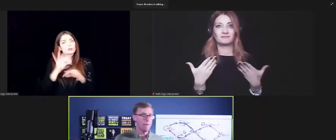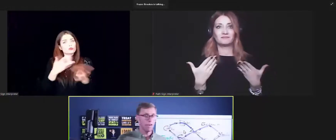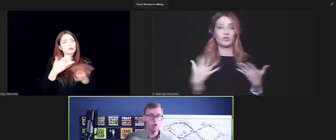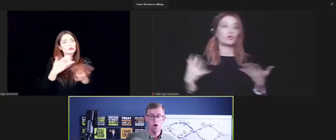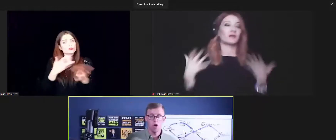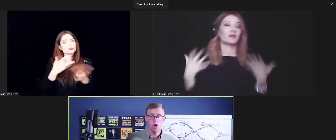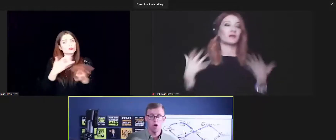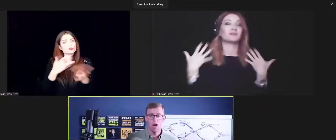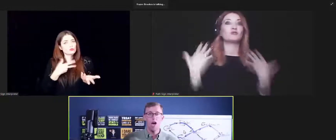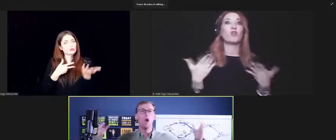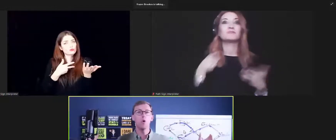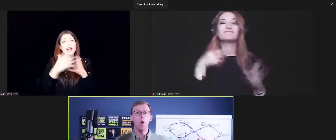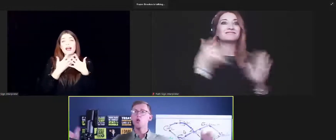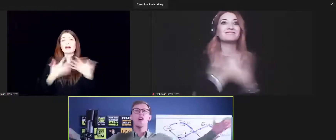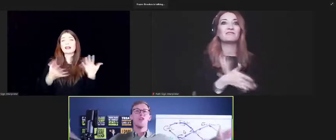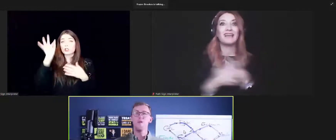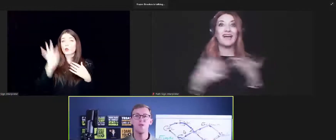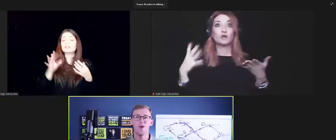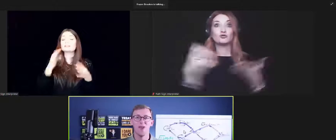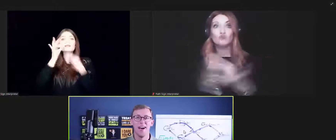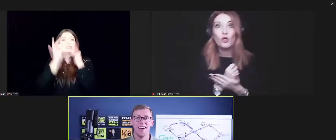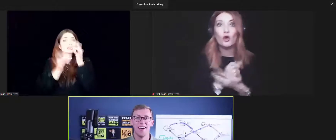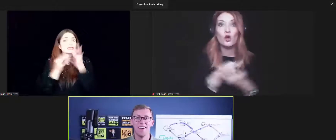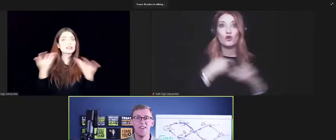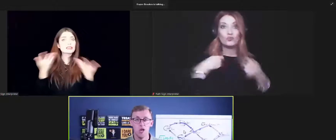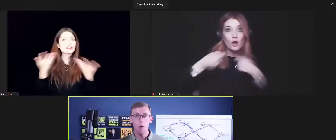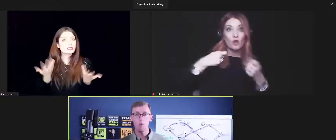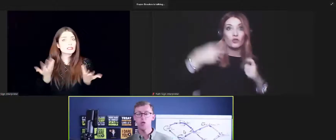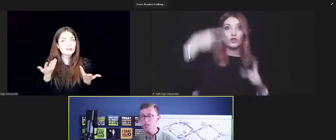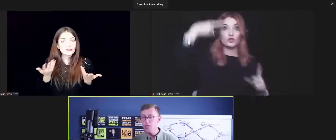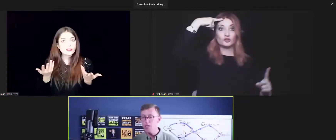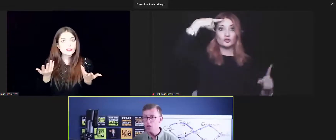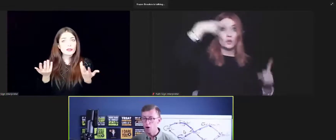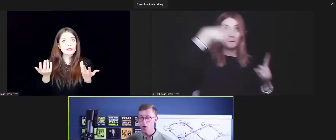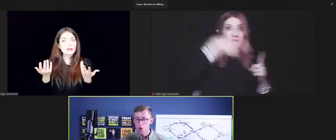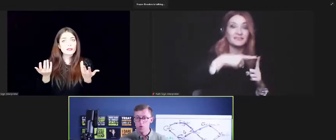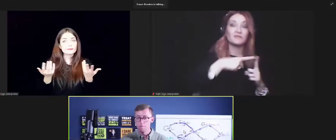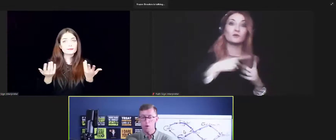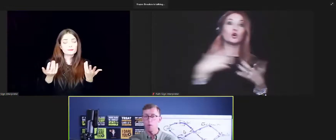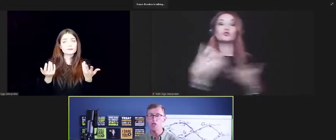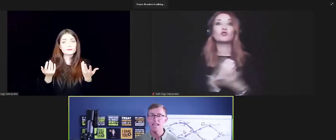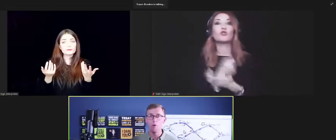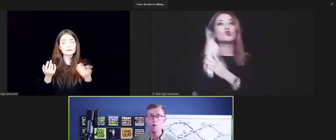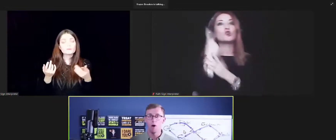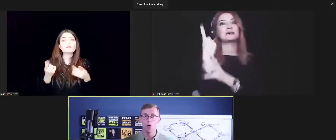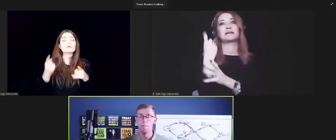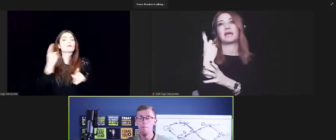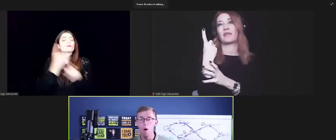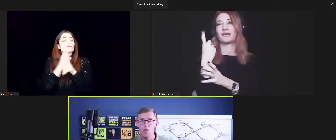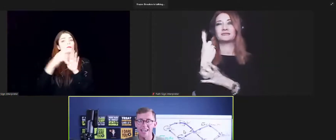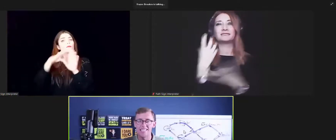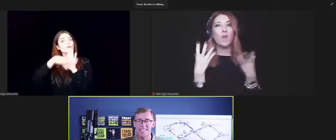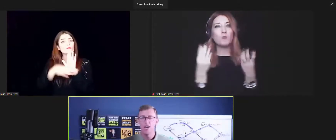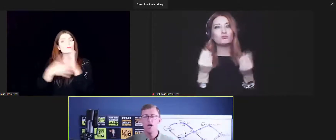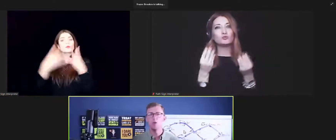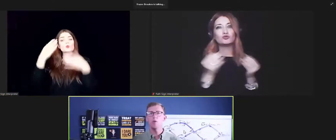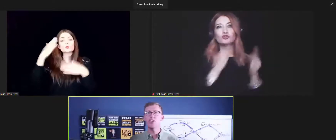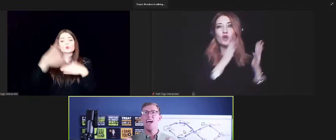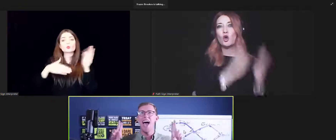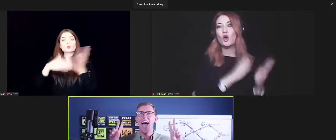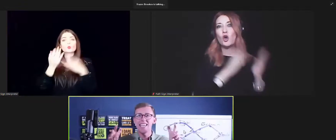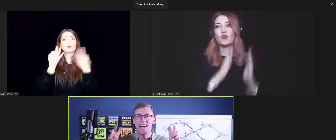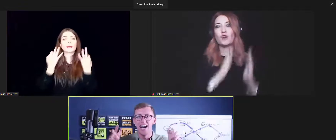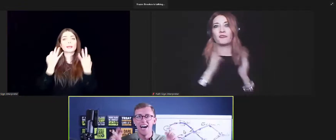big structure. No goals, no structure. You won't see anyone who's motivated. You won't see